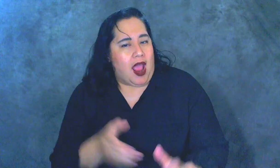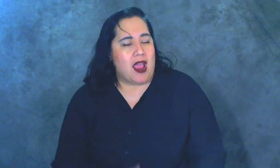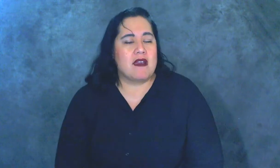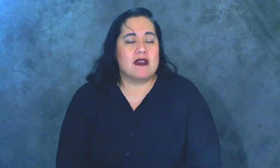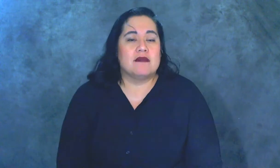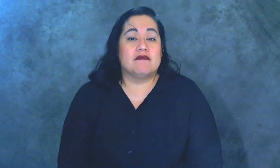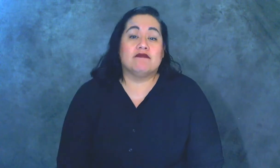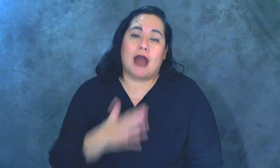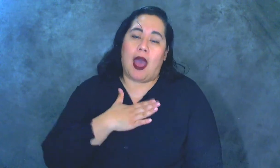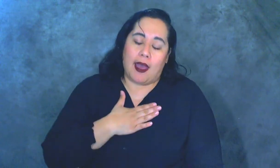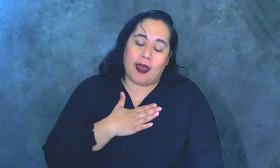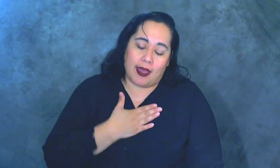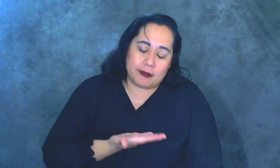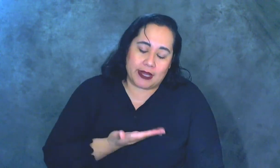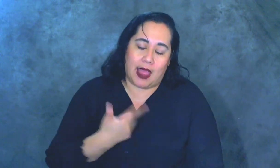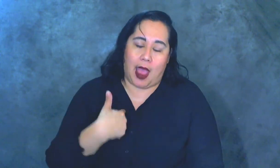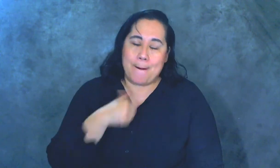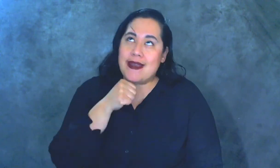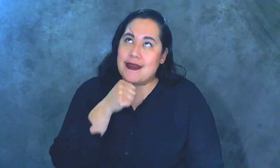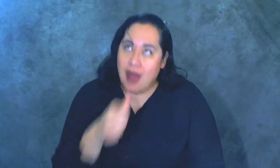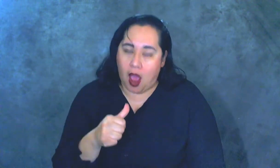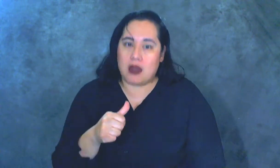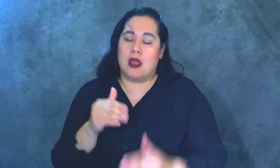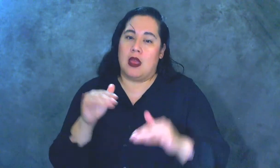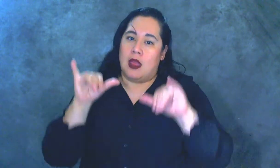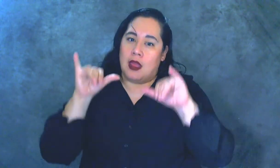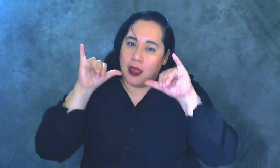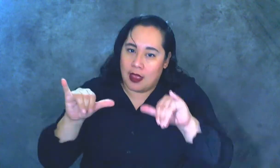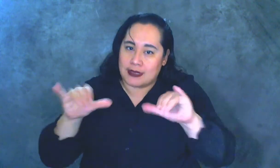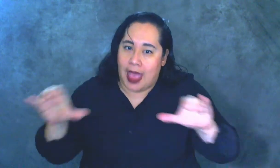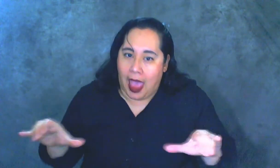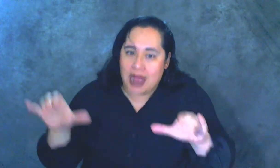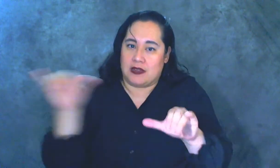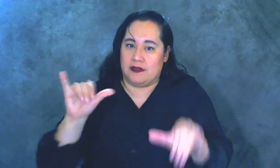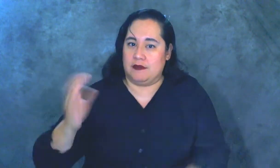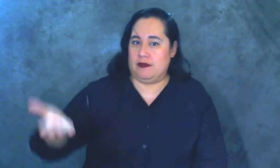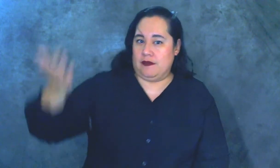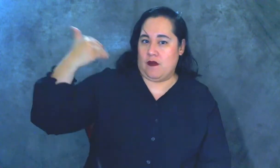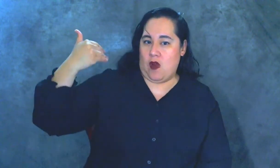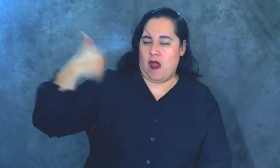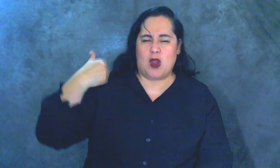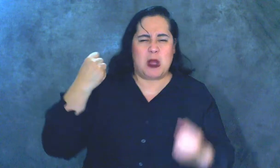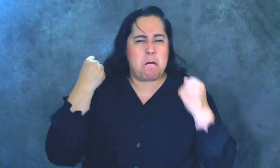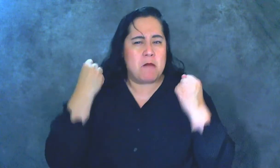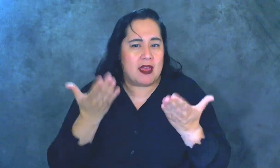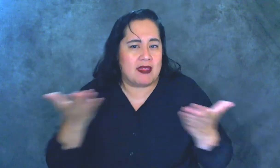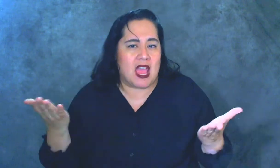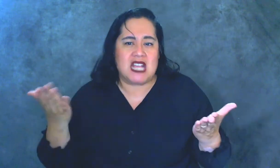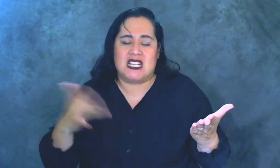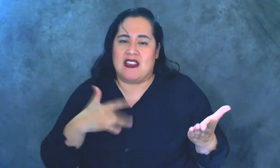I admit that I am not as active as I was before. There are many things that have burned me out or